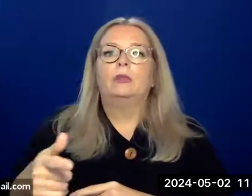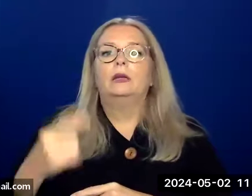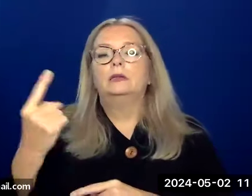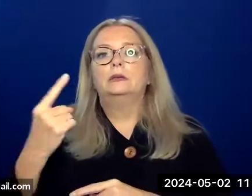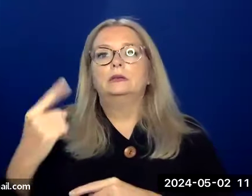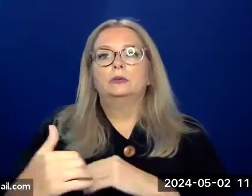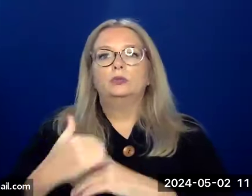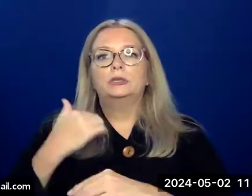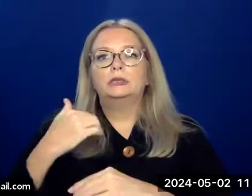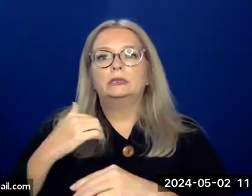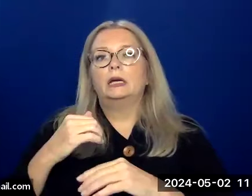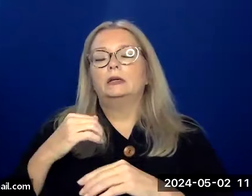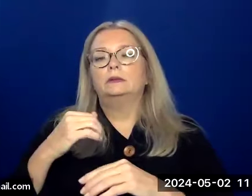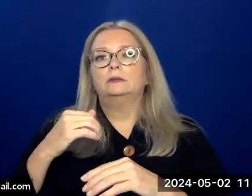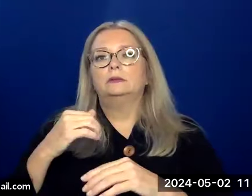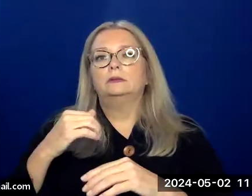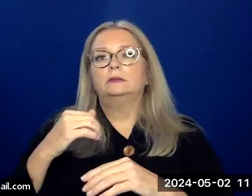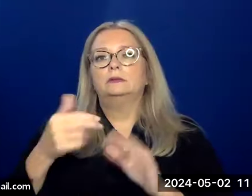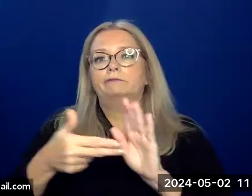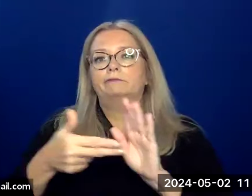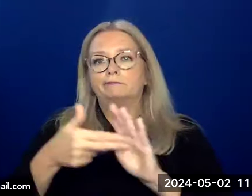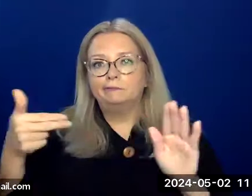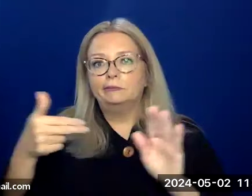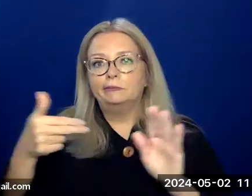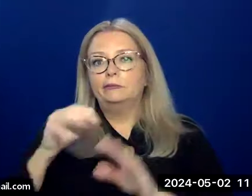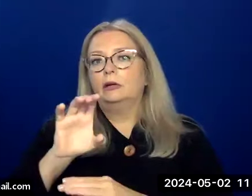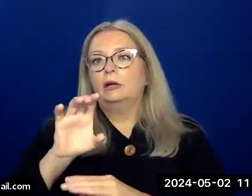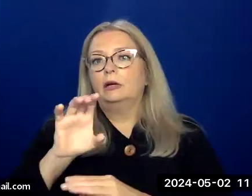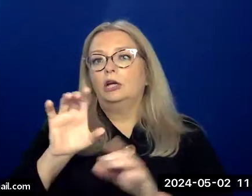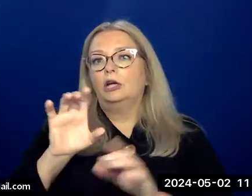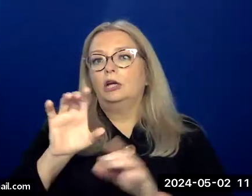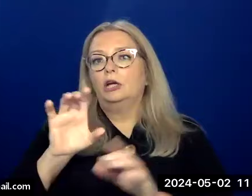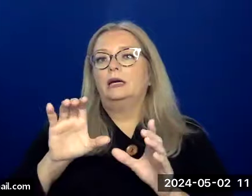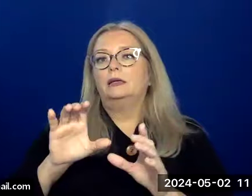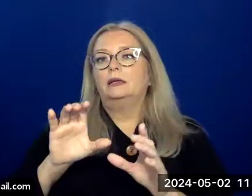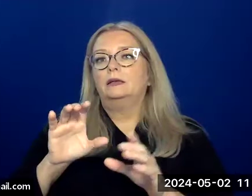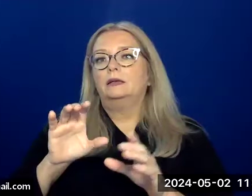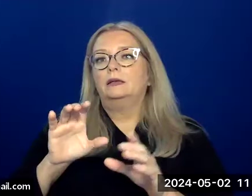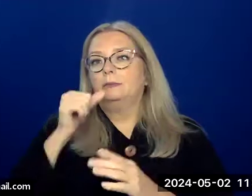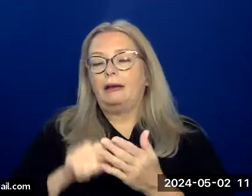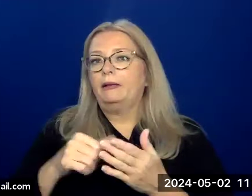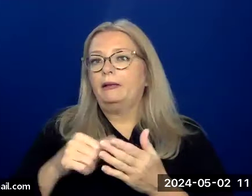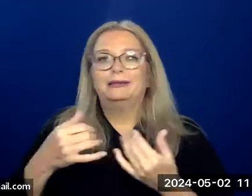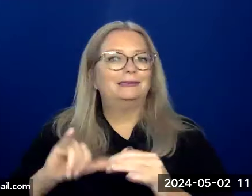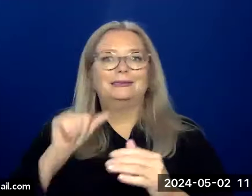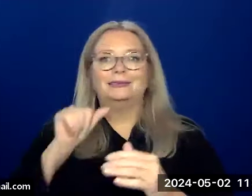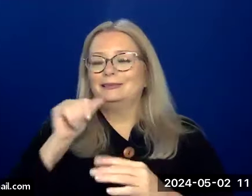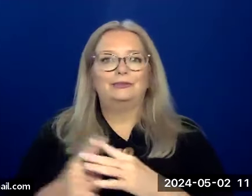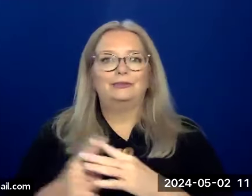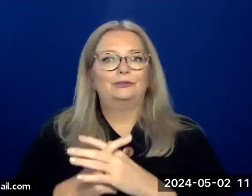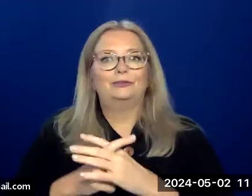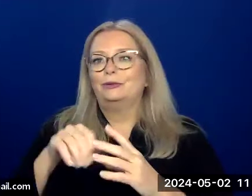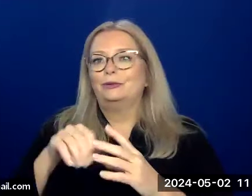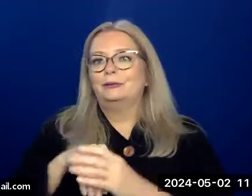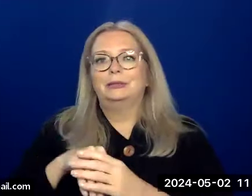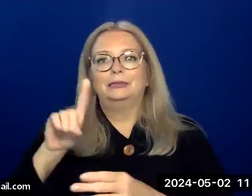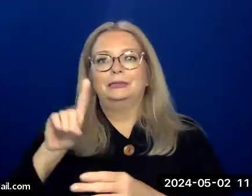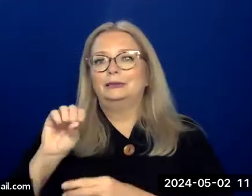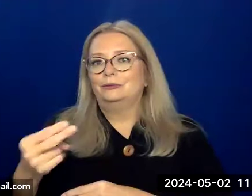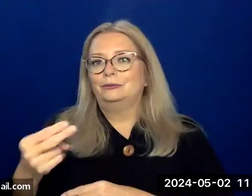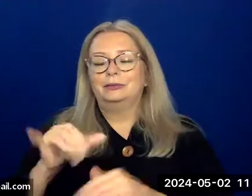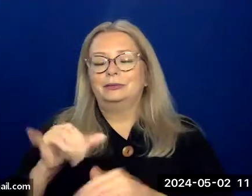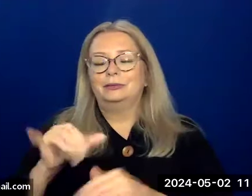in December, early December, and it's still not showing up in the DOH system. So if she hadn't sent it